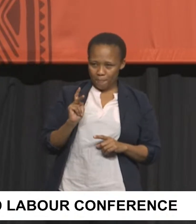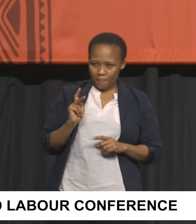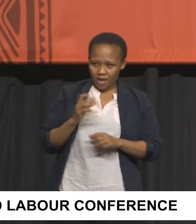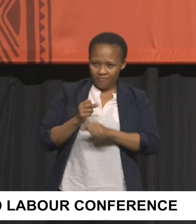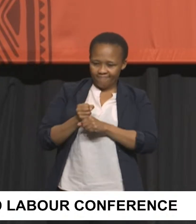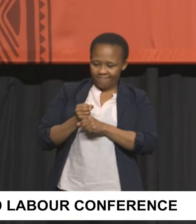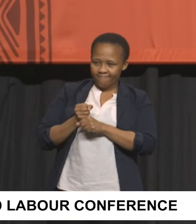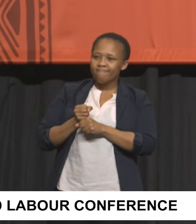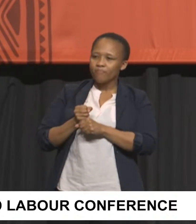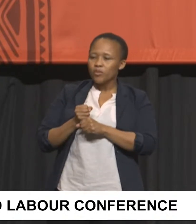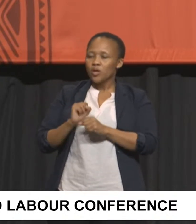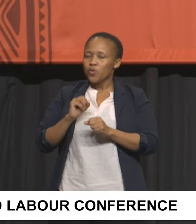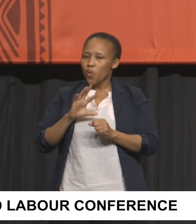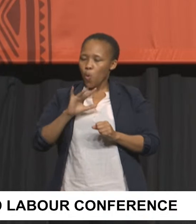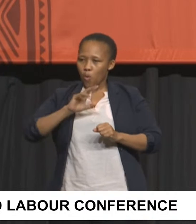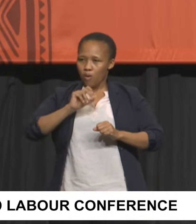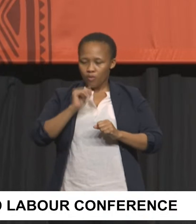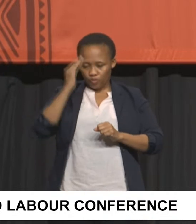to.